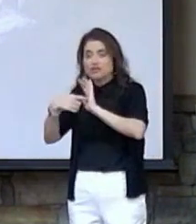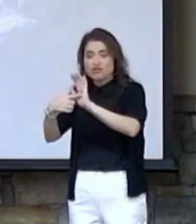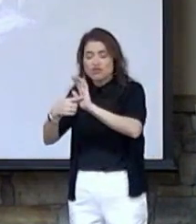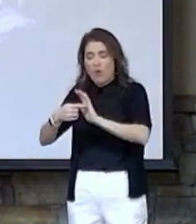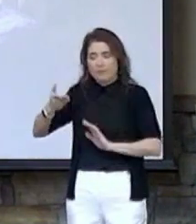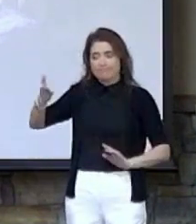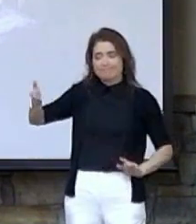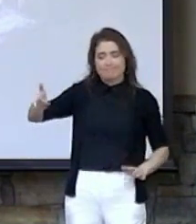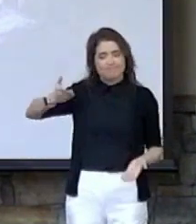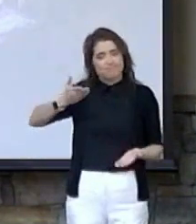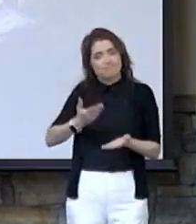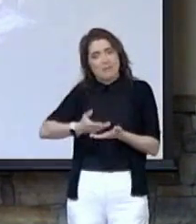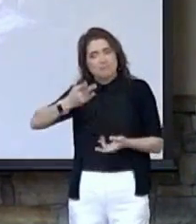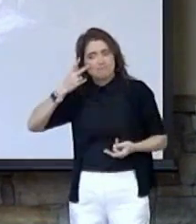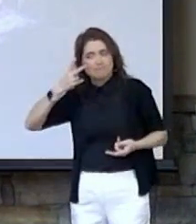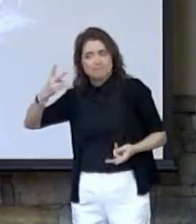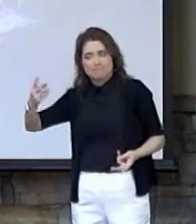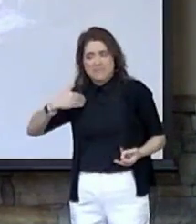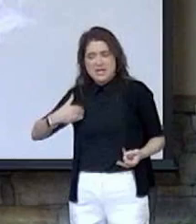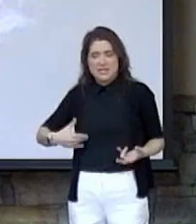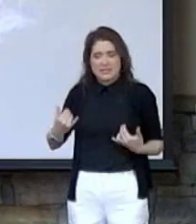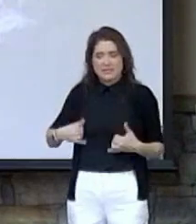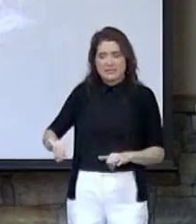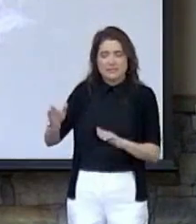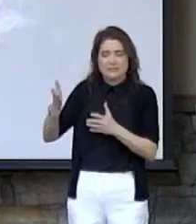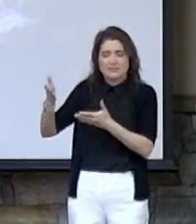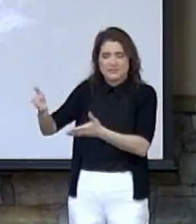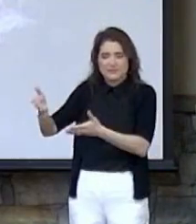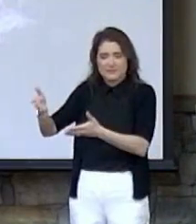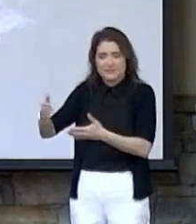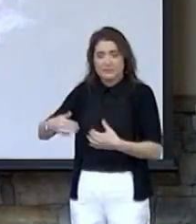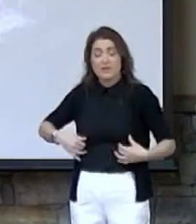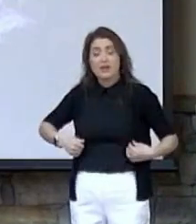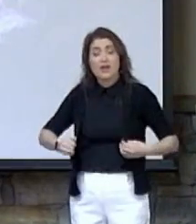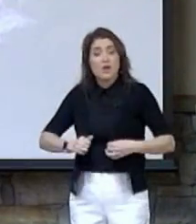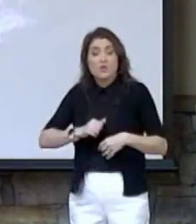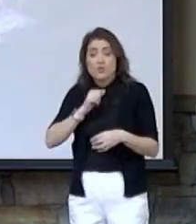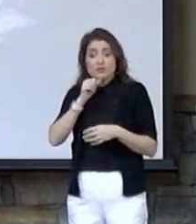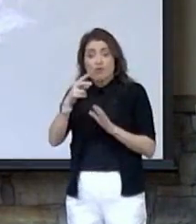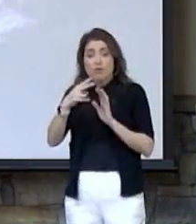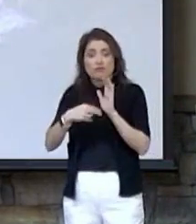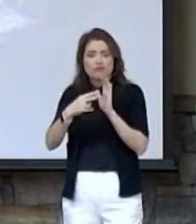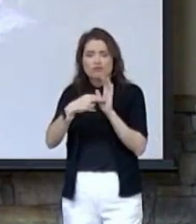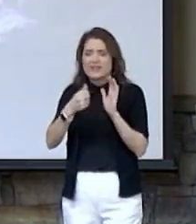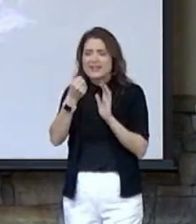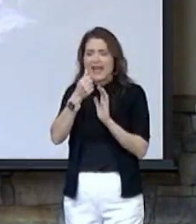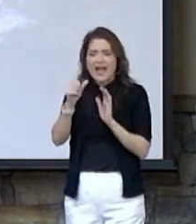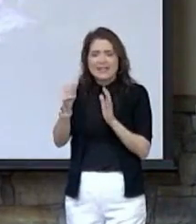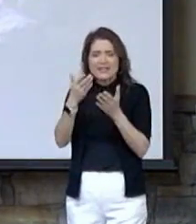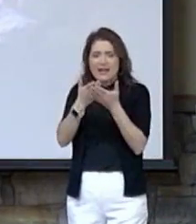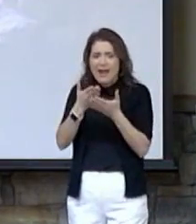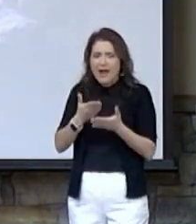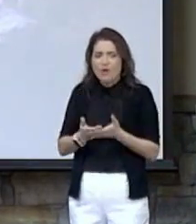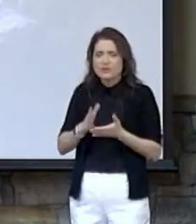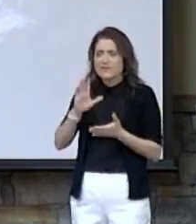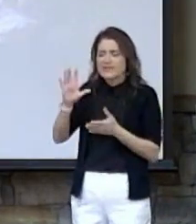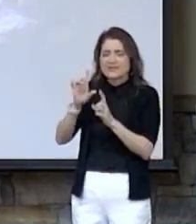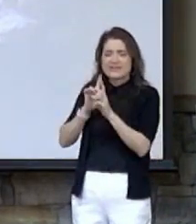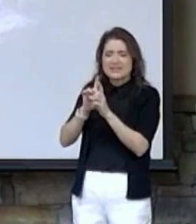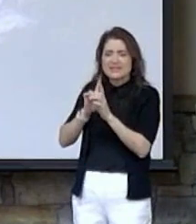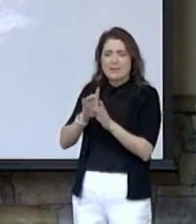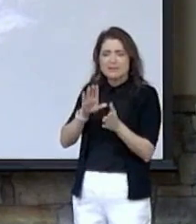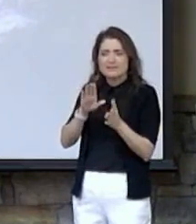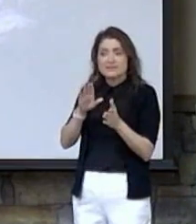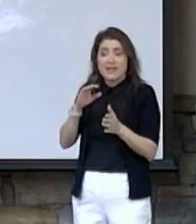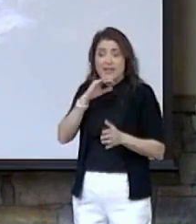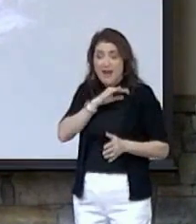to prove that it was still in the tomb. In fact, we don't read any account of his disciples lying about the very